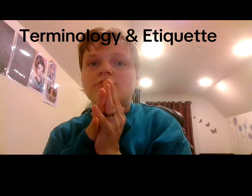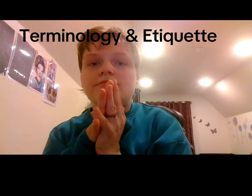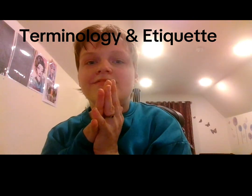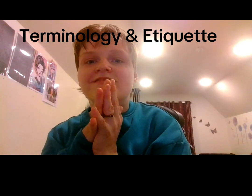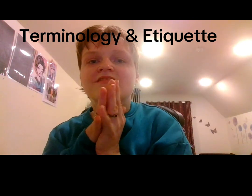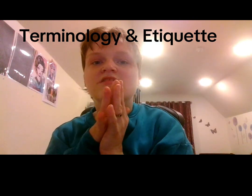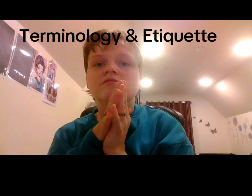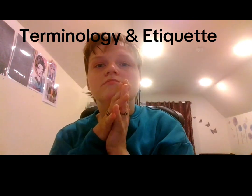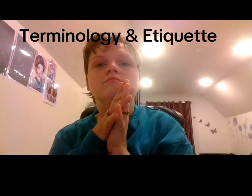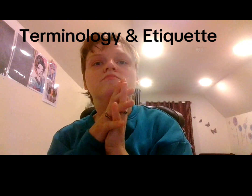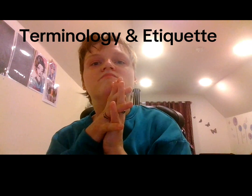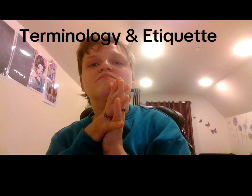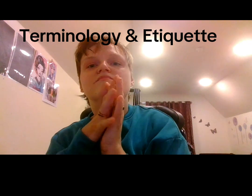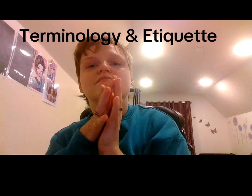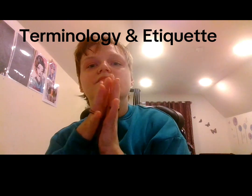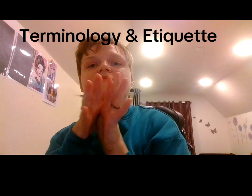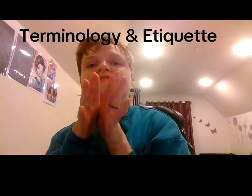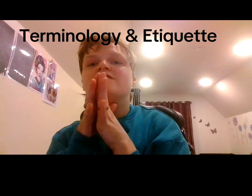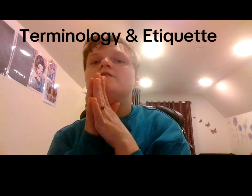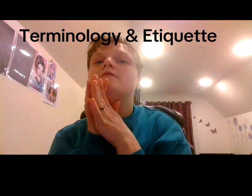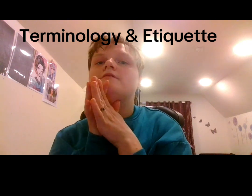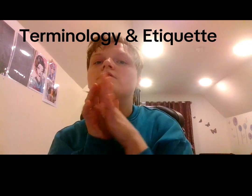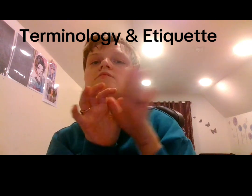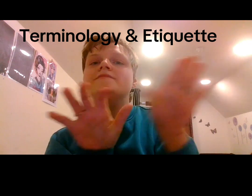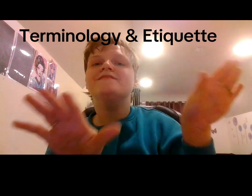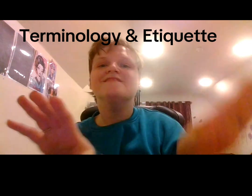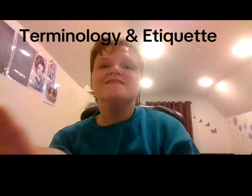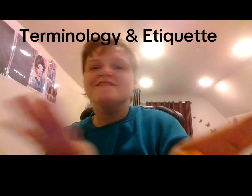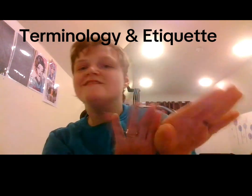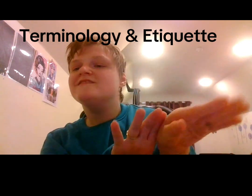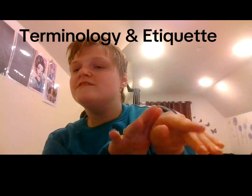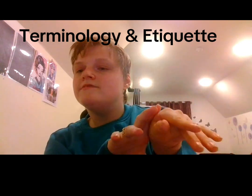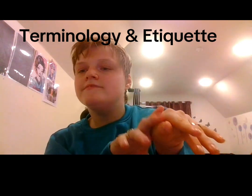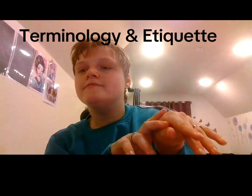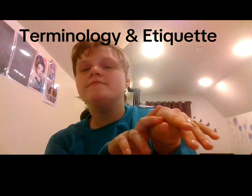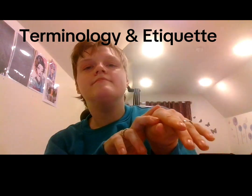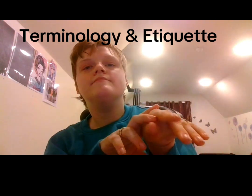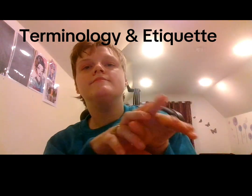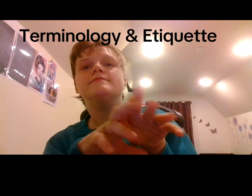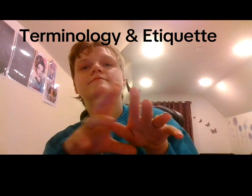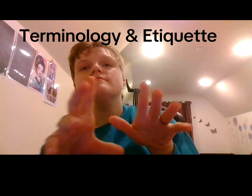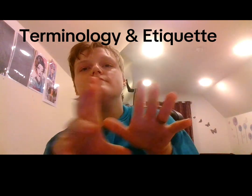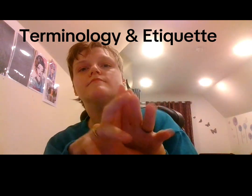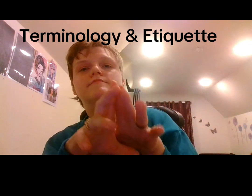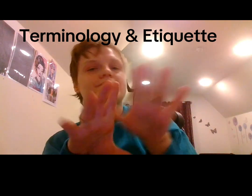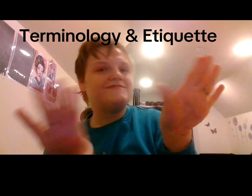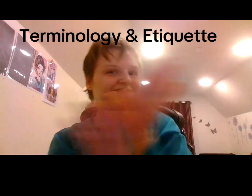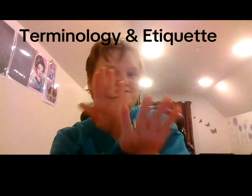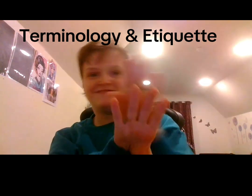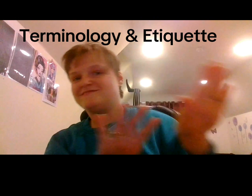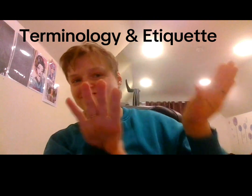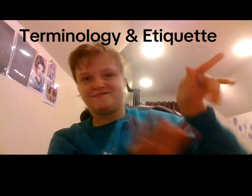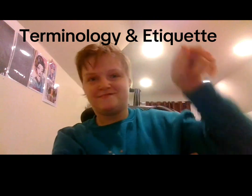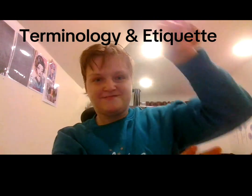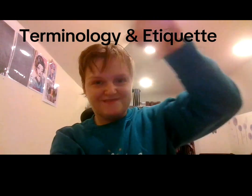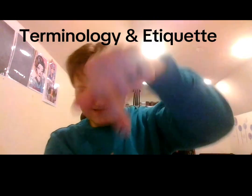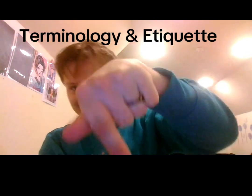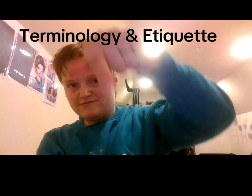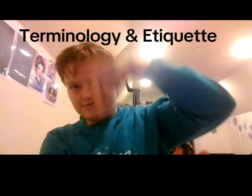hope it has provided you with valuable insights. Don't forget to subscribe to my